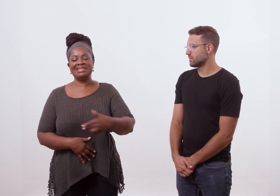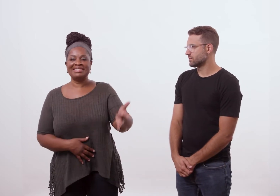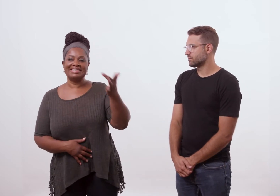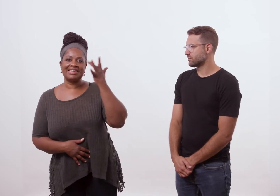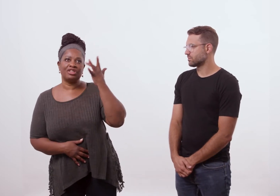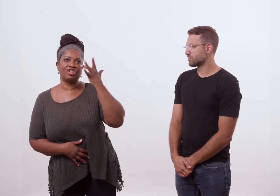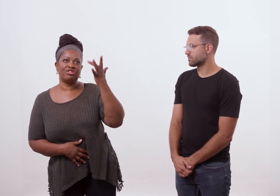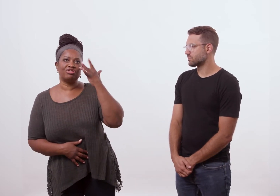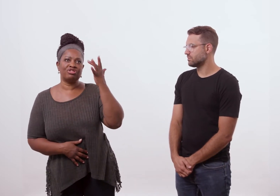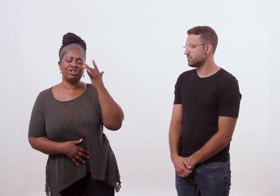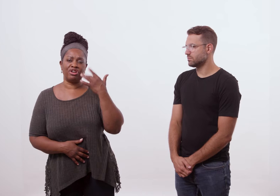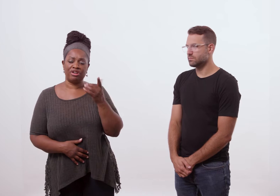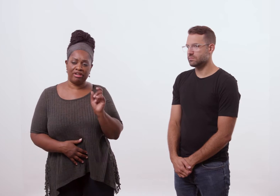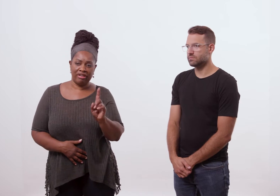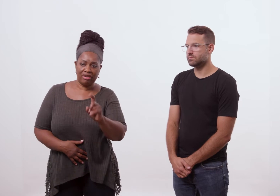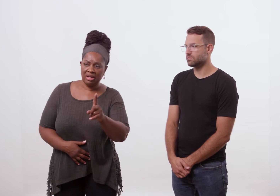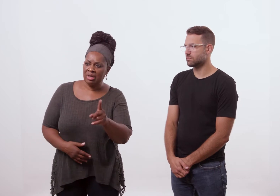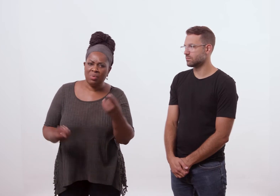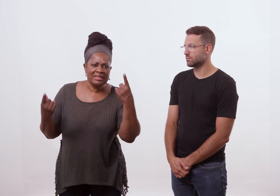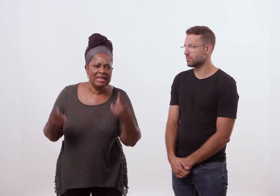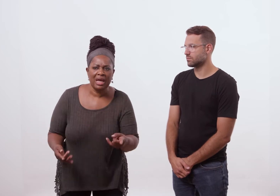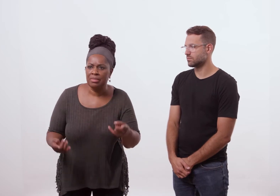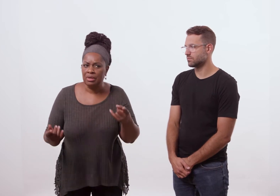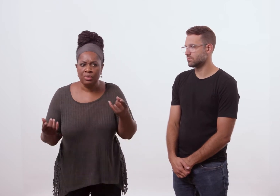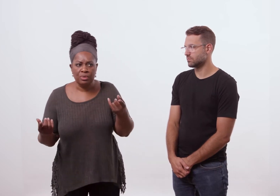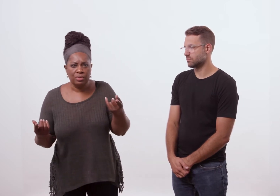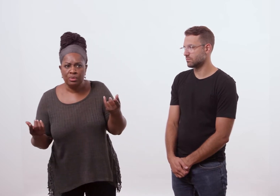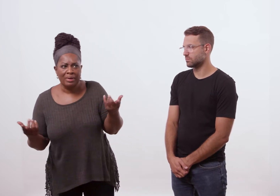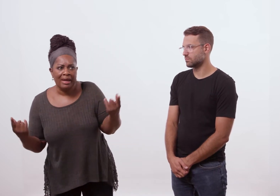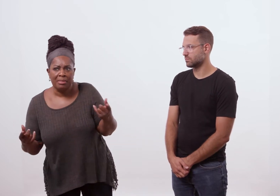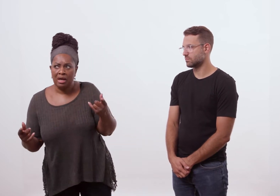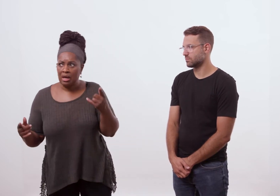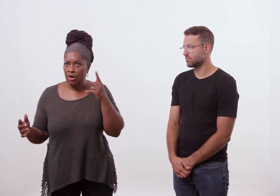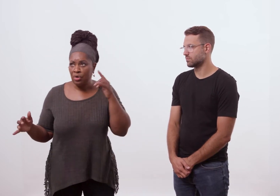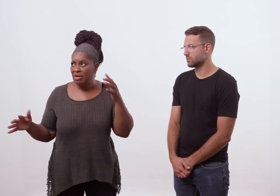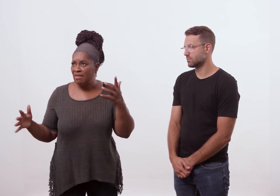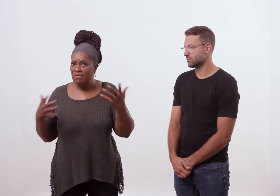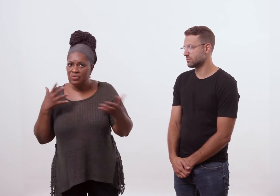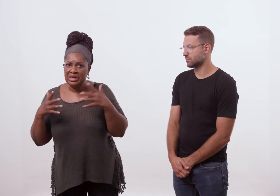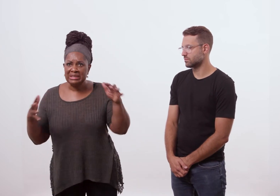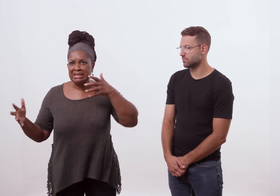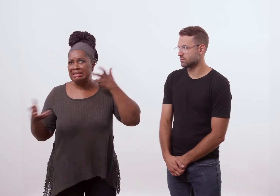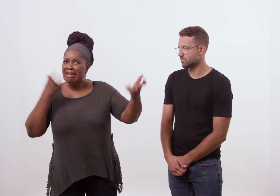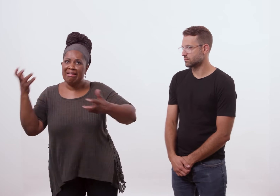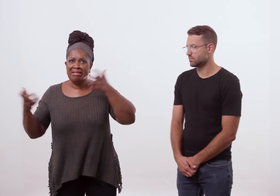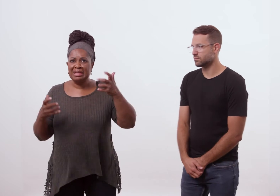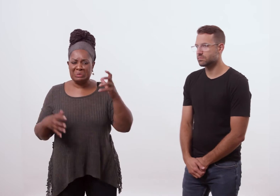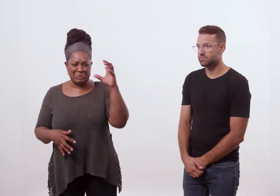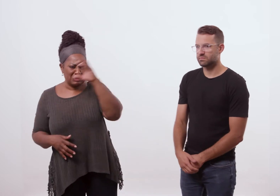forward. Someone, tell me what has happened. I hear strange voices shouting. Barbarian, Sun